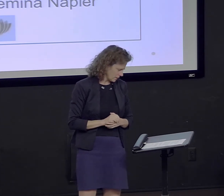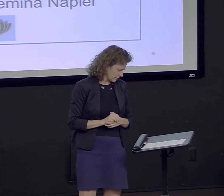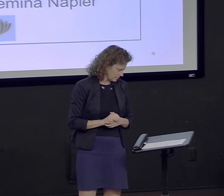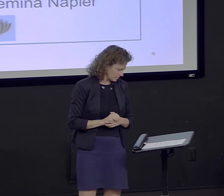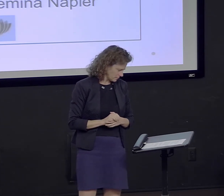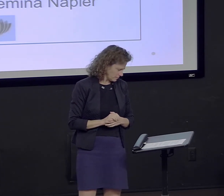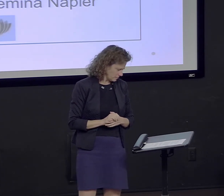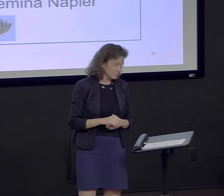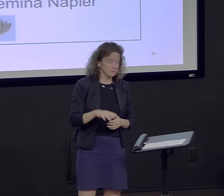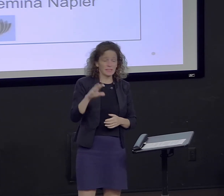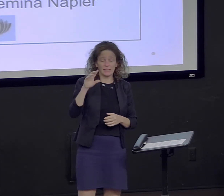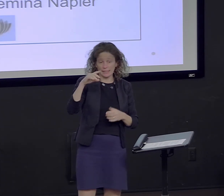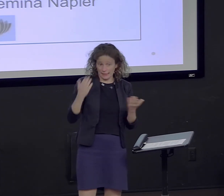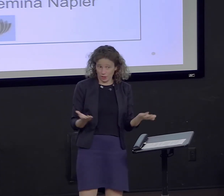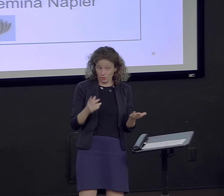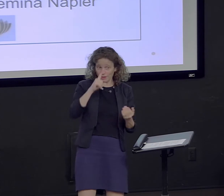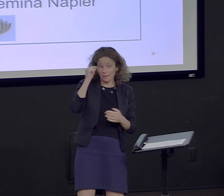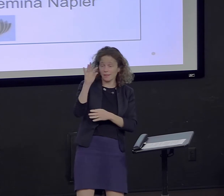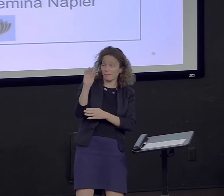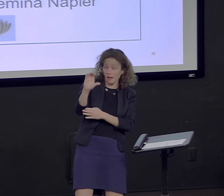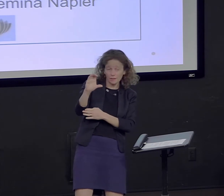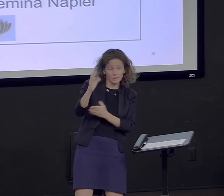as well, with some invited from Europe.